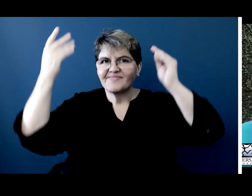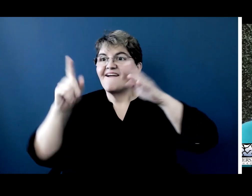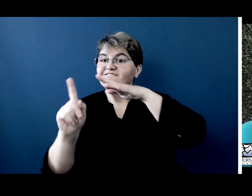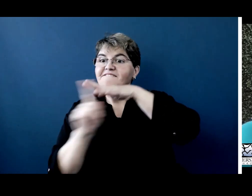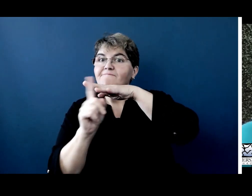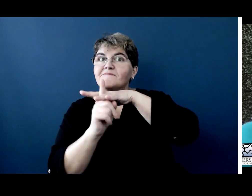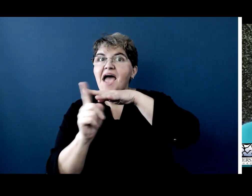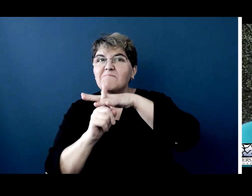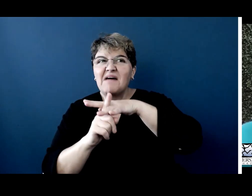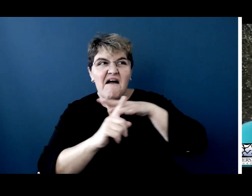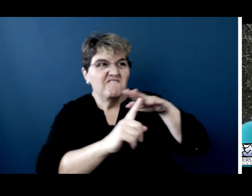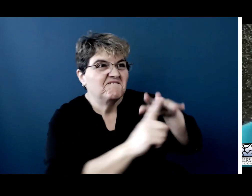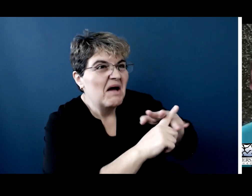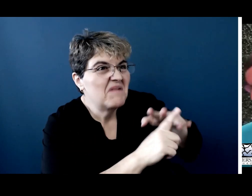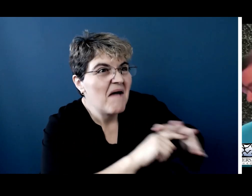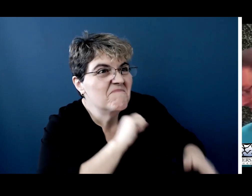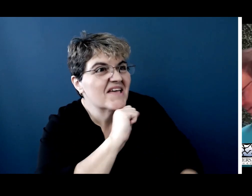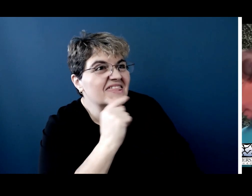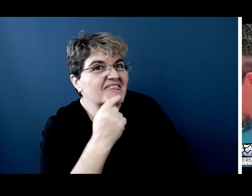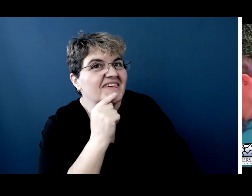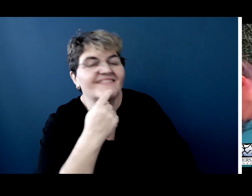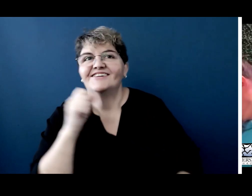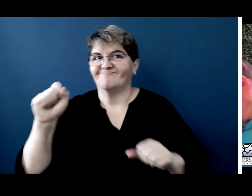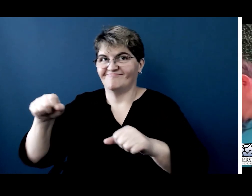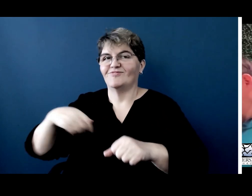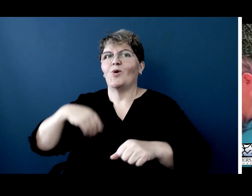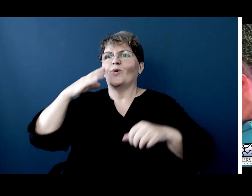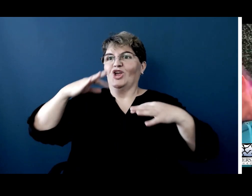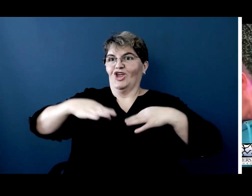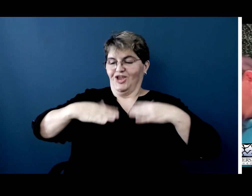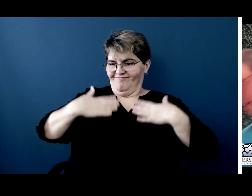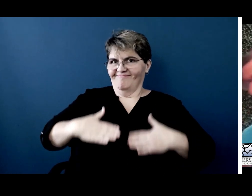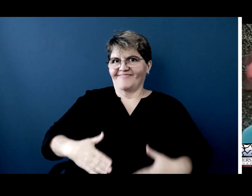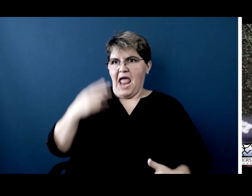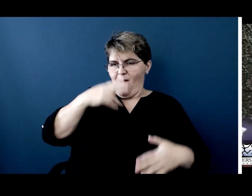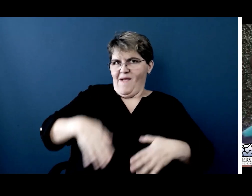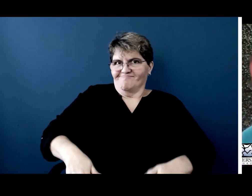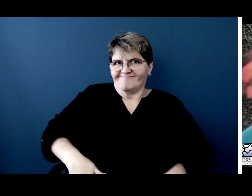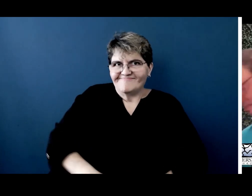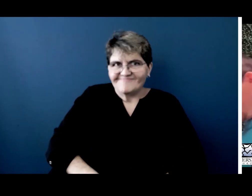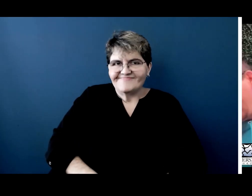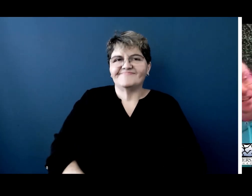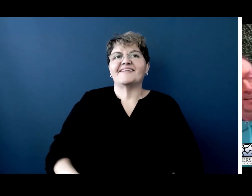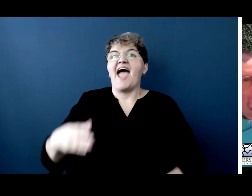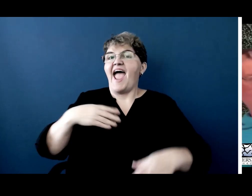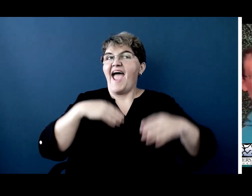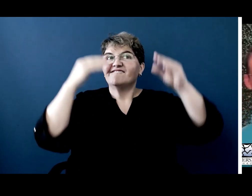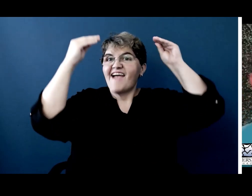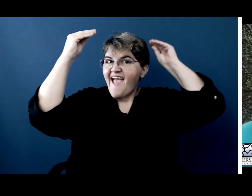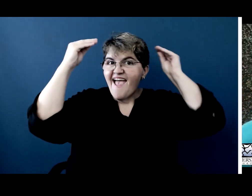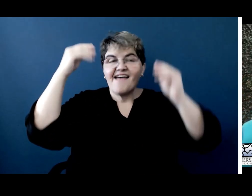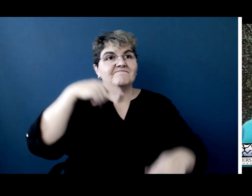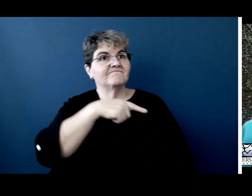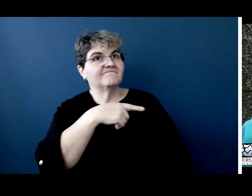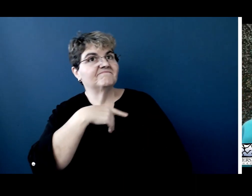out? Yeah. You always wear a hat. You're not wearing a hat right now, but you typically are, right? But it's not gonna be this one. It's gonna be the straw hat